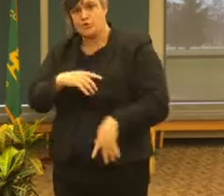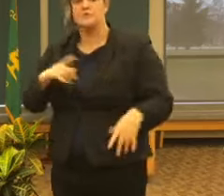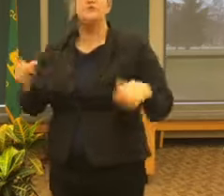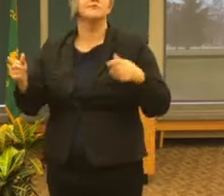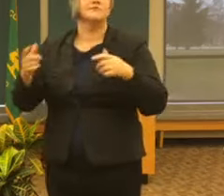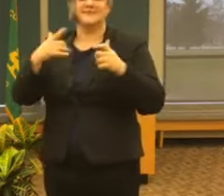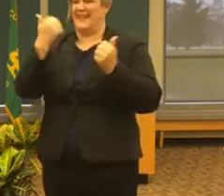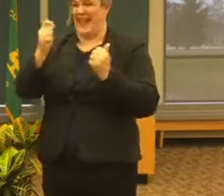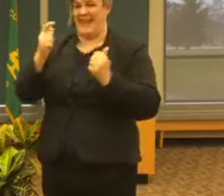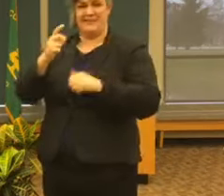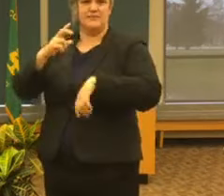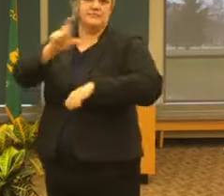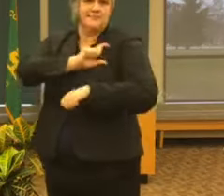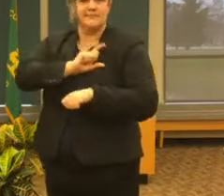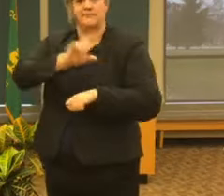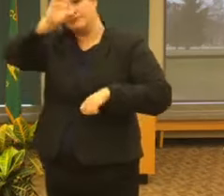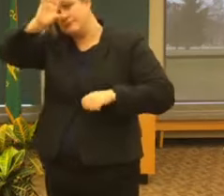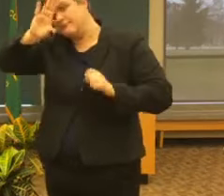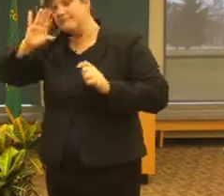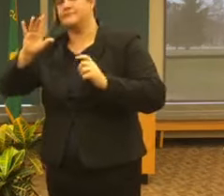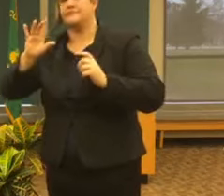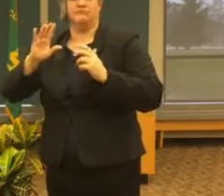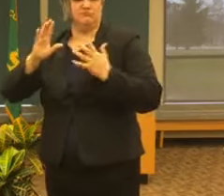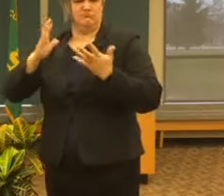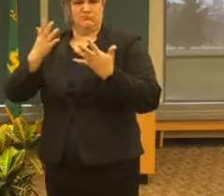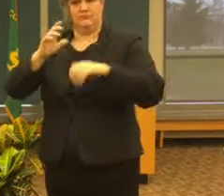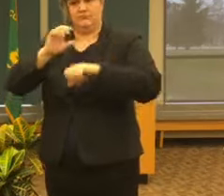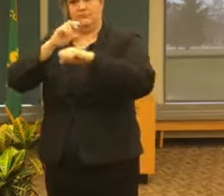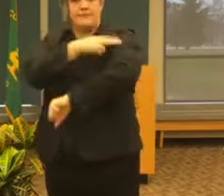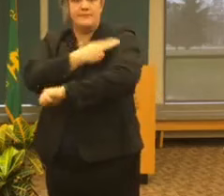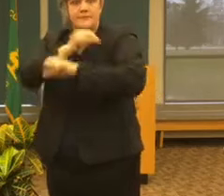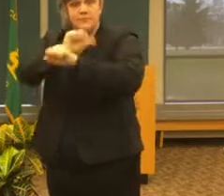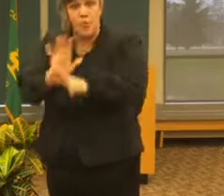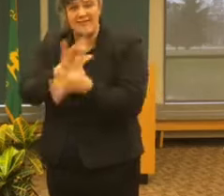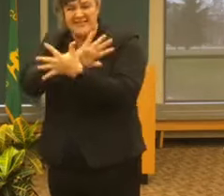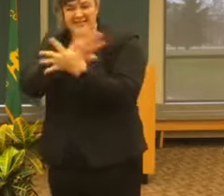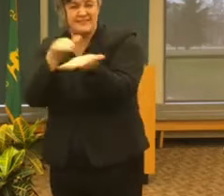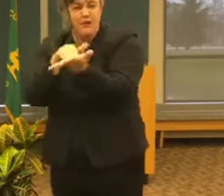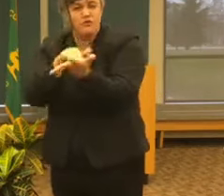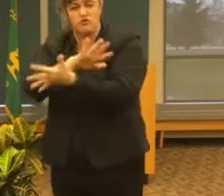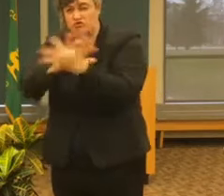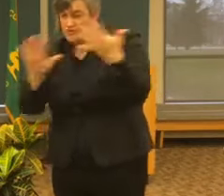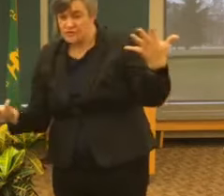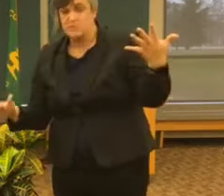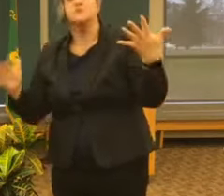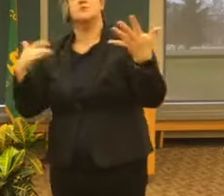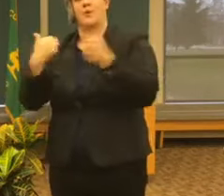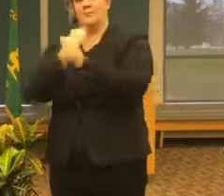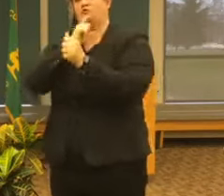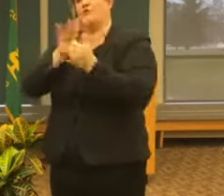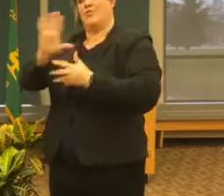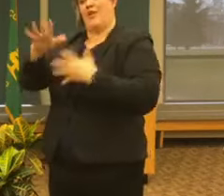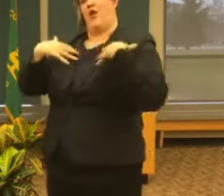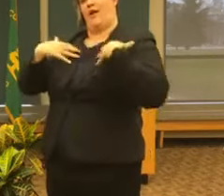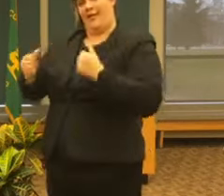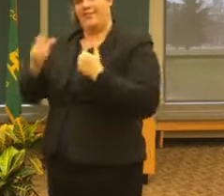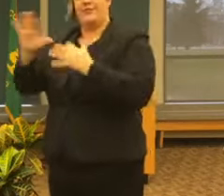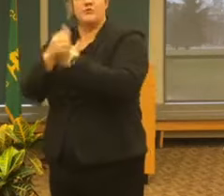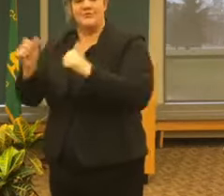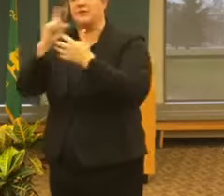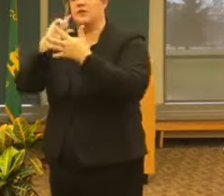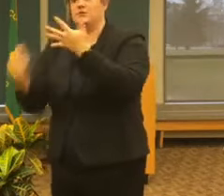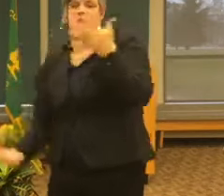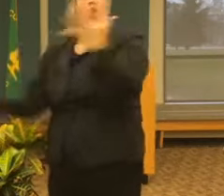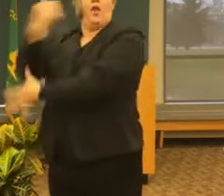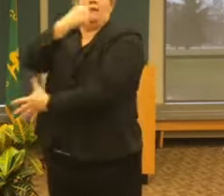responders to get tested, for instance. So we are prioritizing the health and safety of our first responders and our health